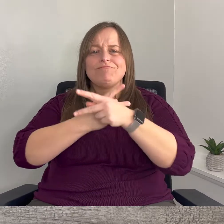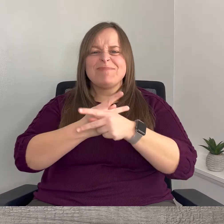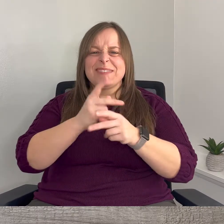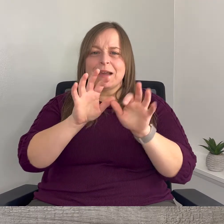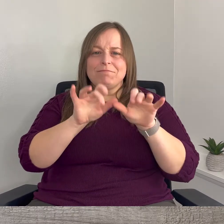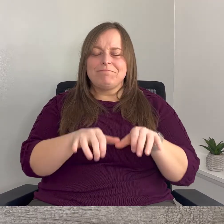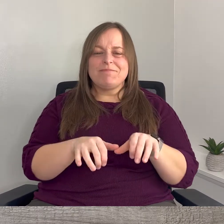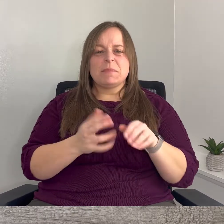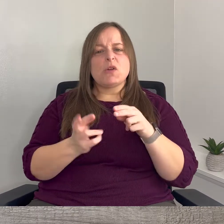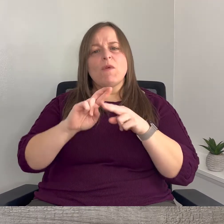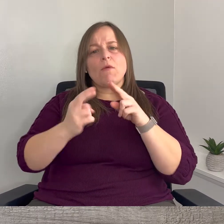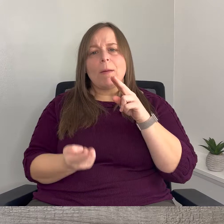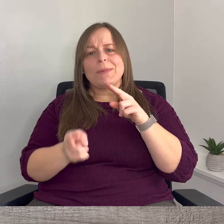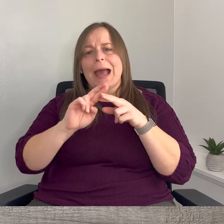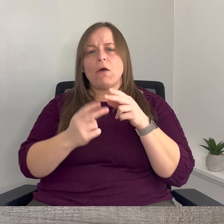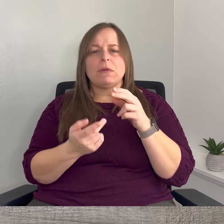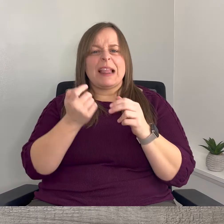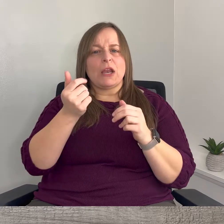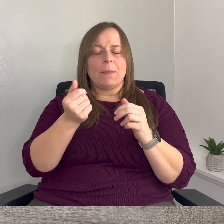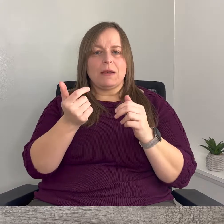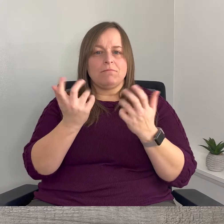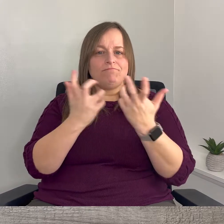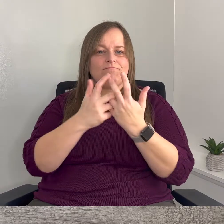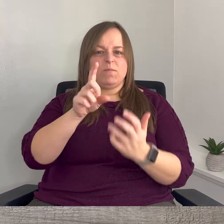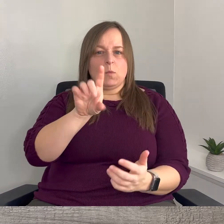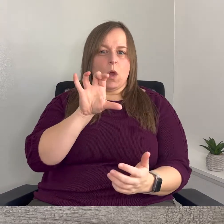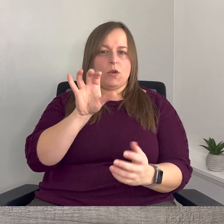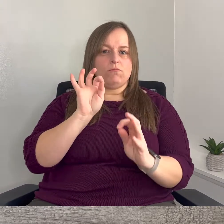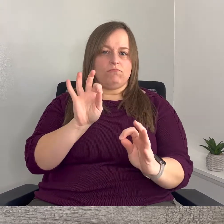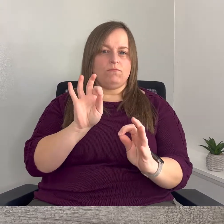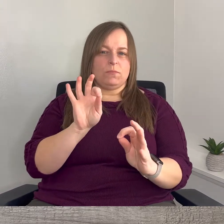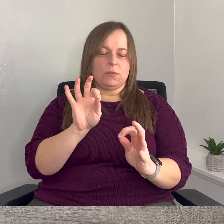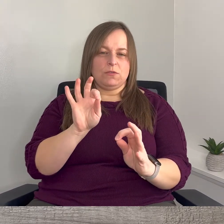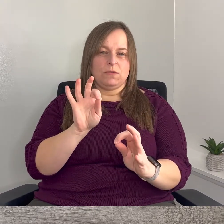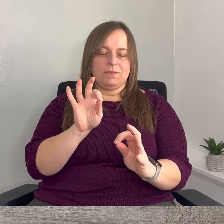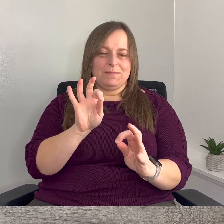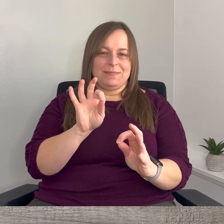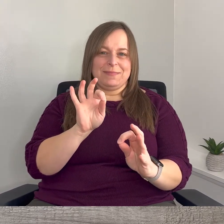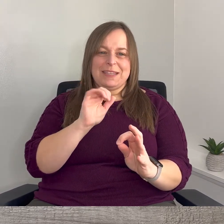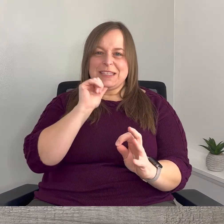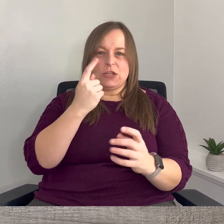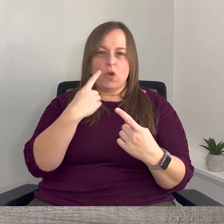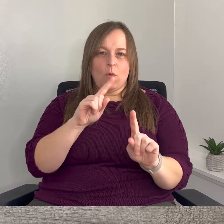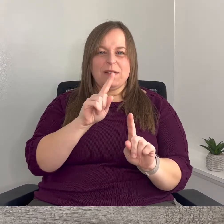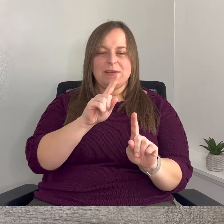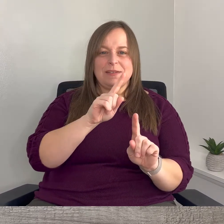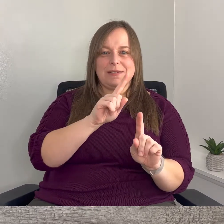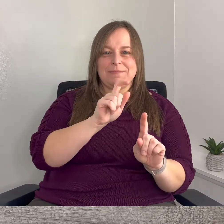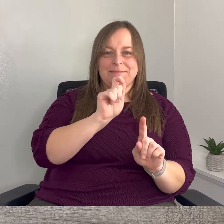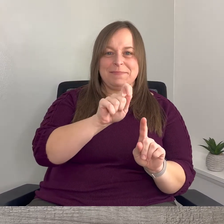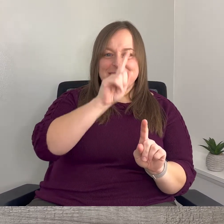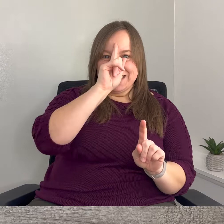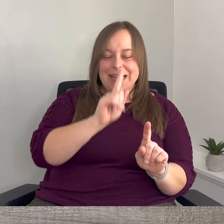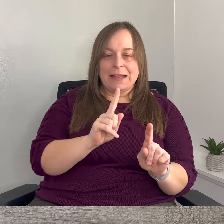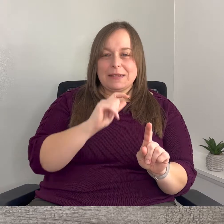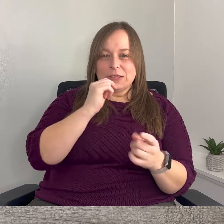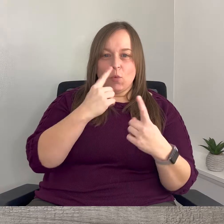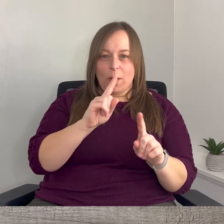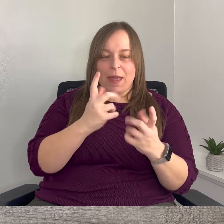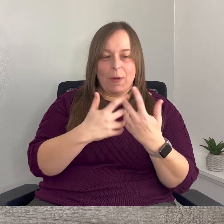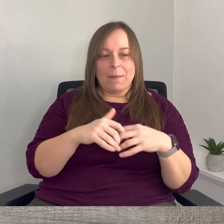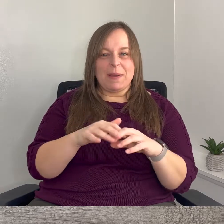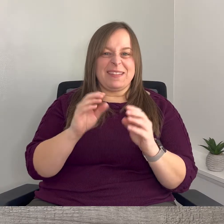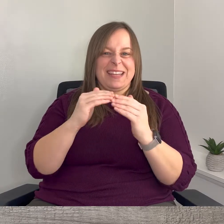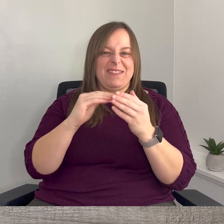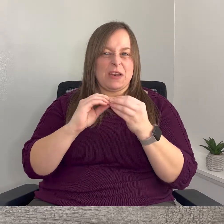numbers, after I put them in the calculator, I end up rounding up or down a little bit to make it a perfect 100 because of the cents. It doesn't always